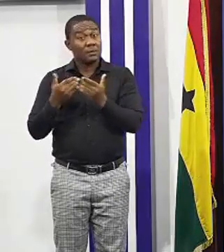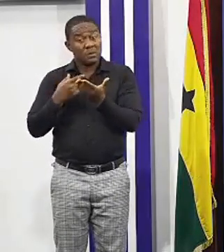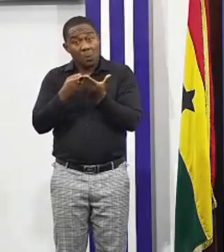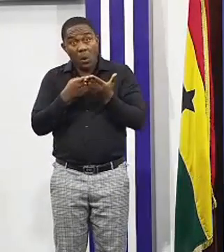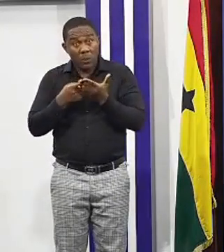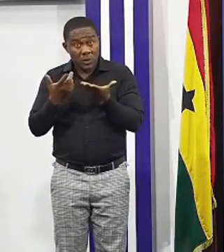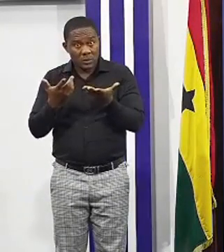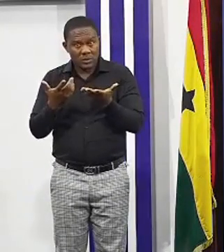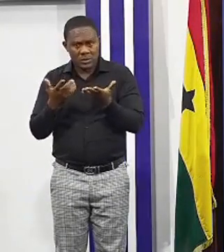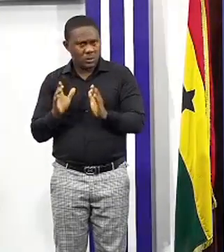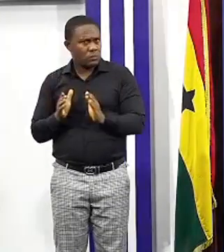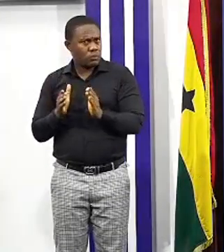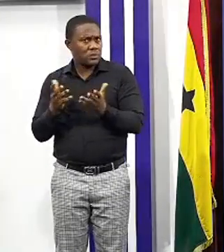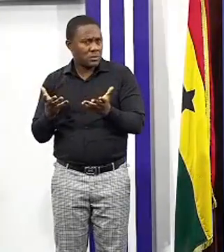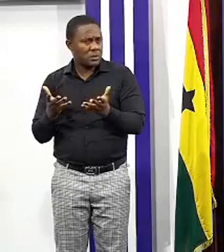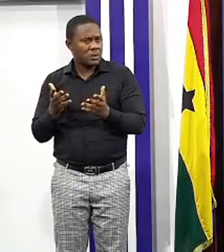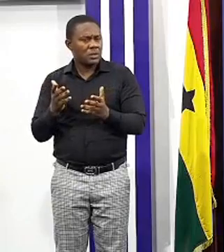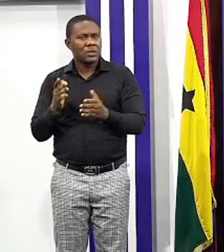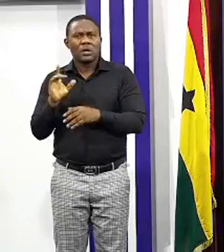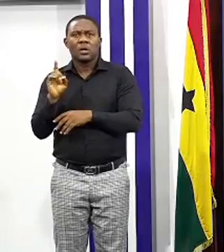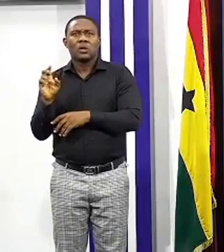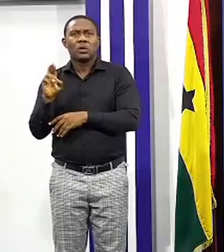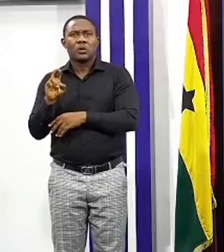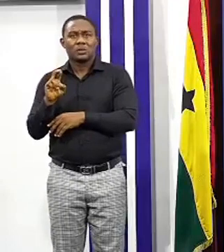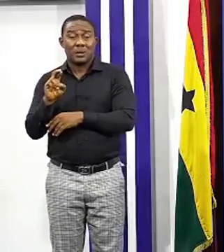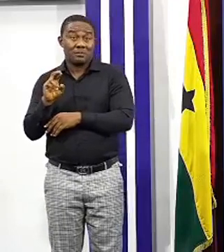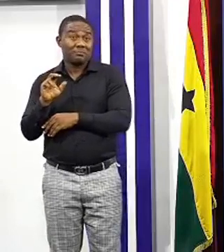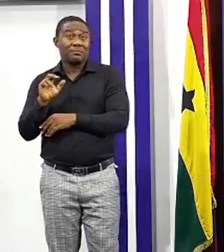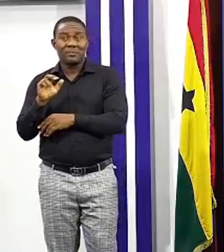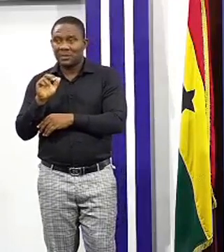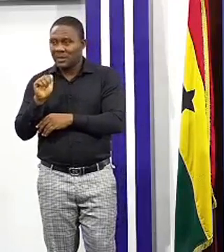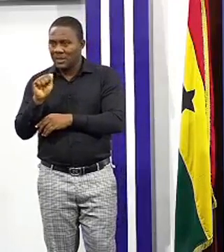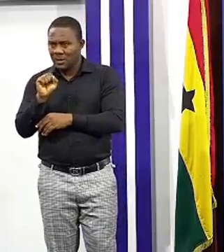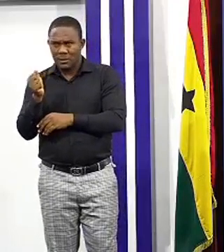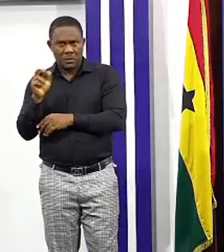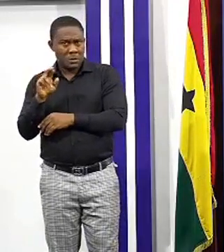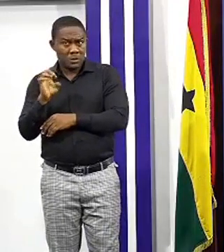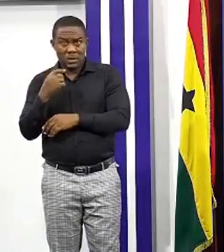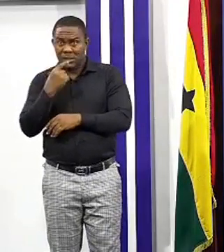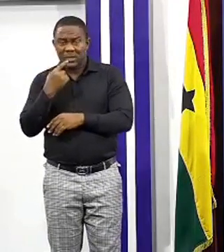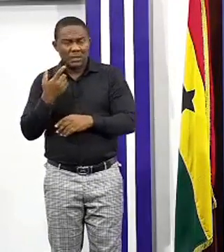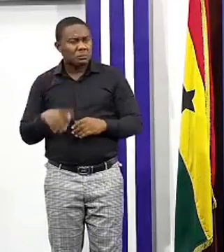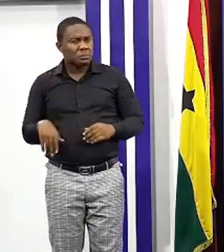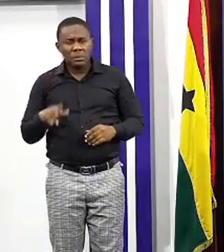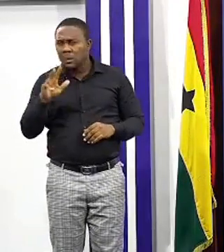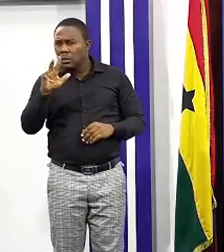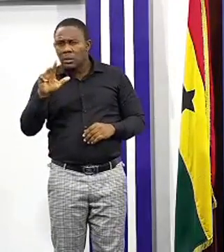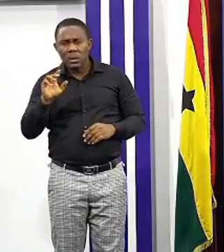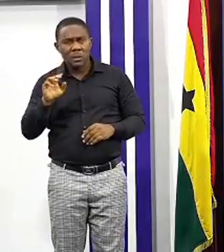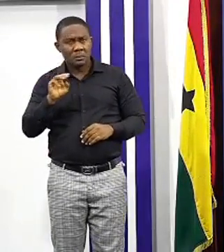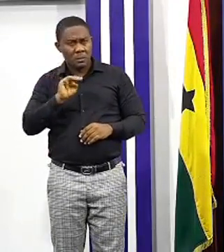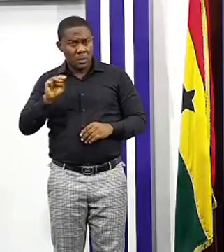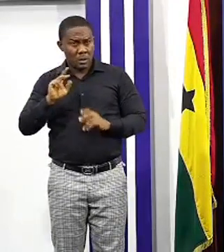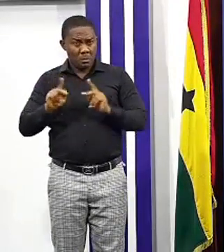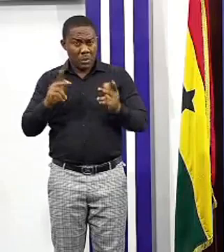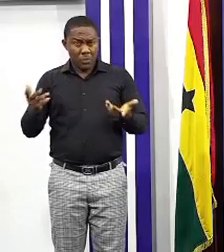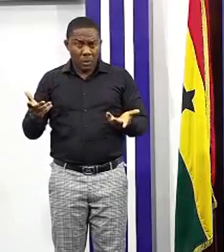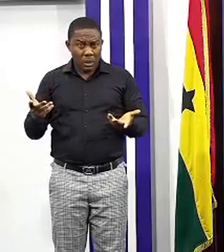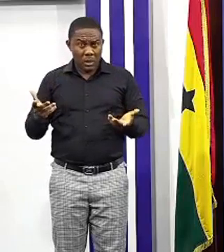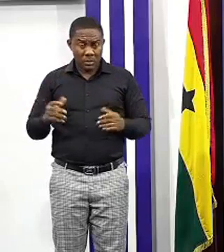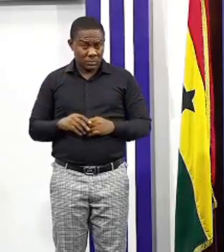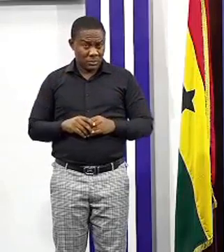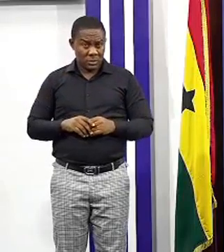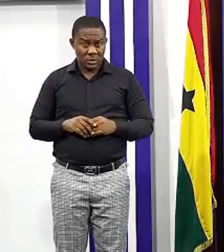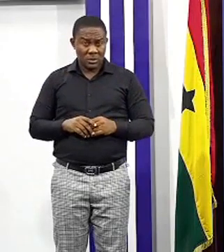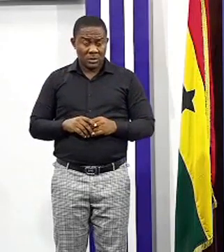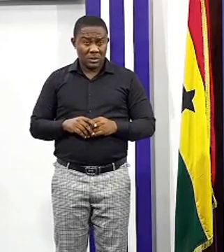model, because Dr. Nsiasa, we are all scared. You say 3 million people and 15,000 will die. We are all scared. So we'll come